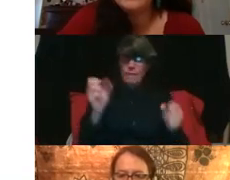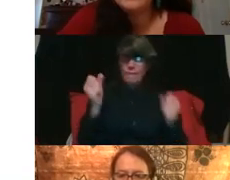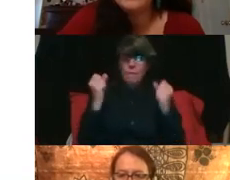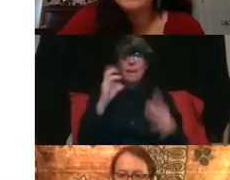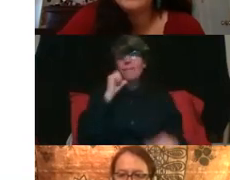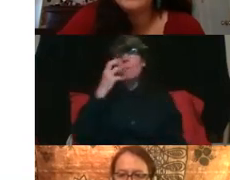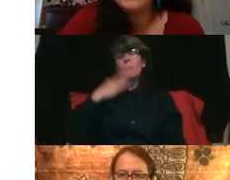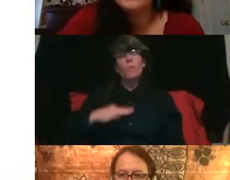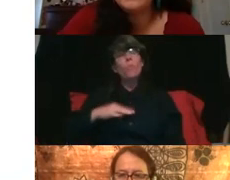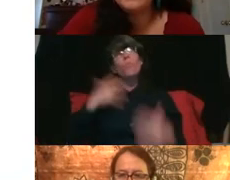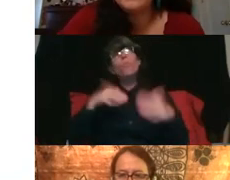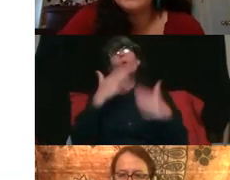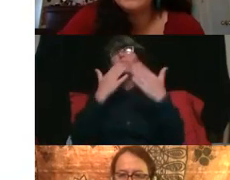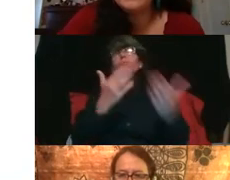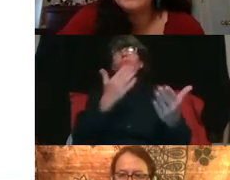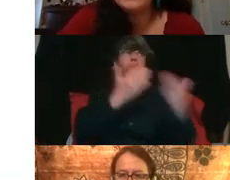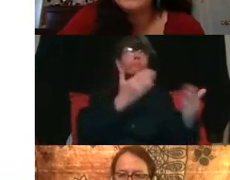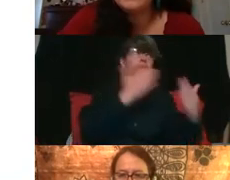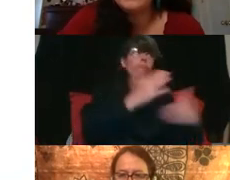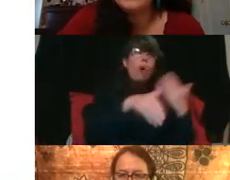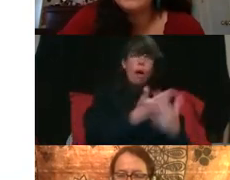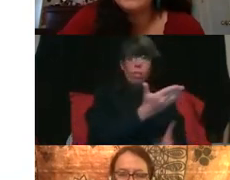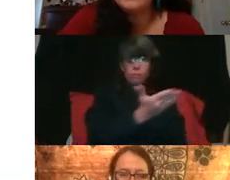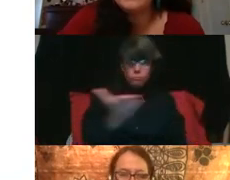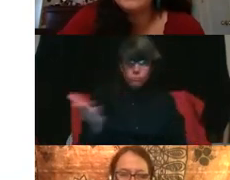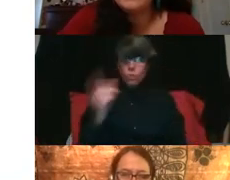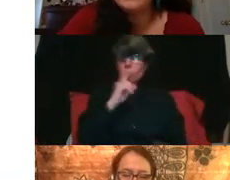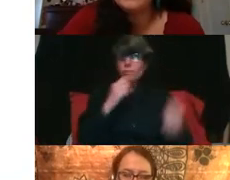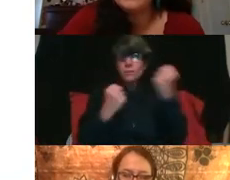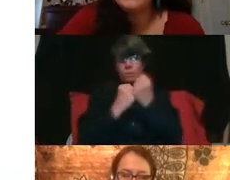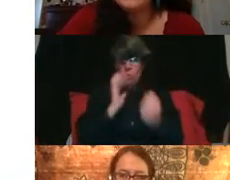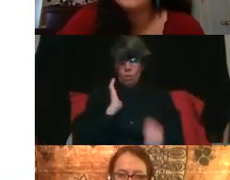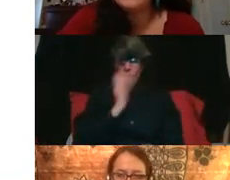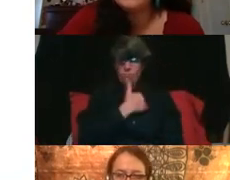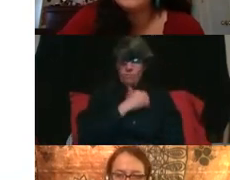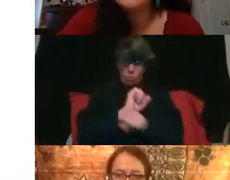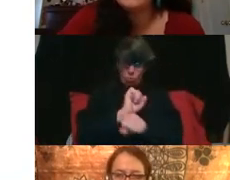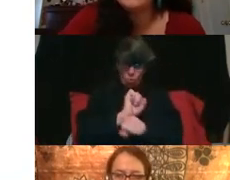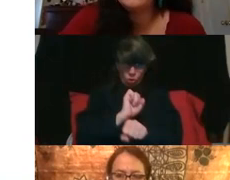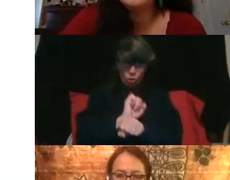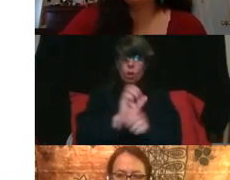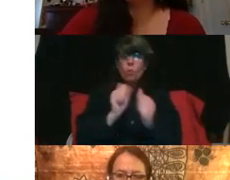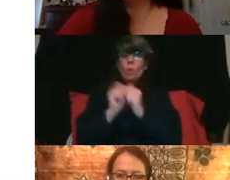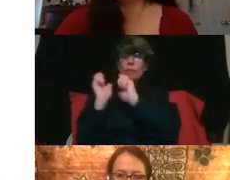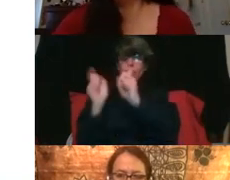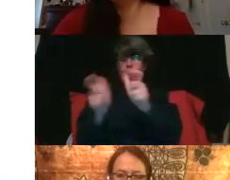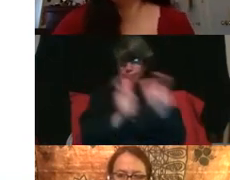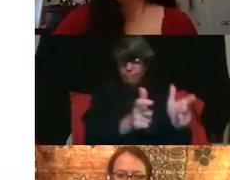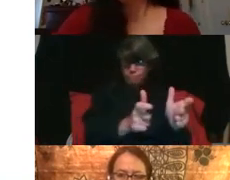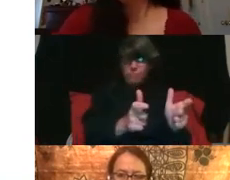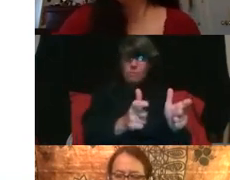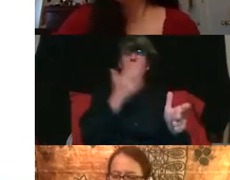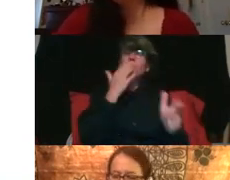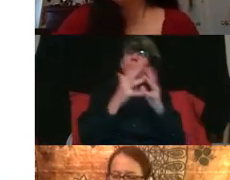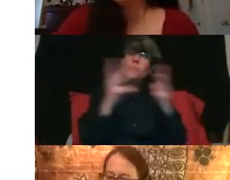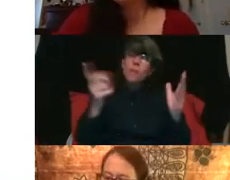very grateful to each and every one of you who have been supporting us with donations. So these are the